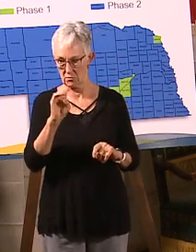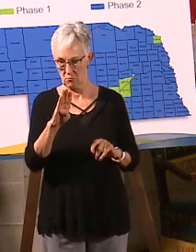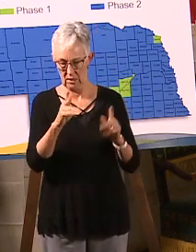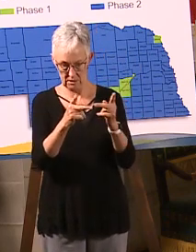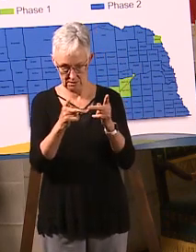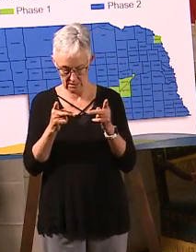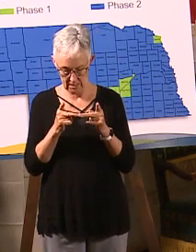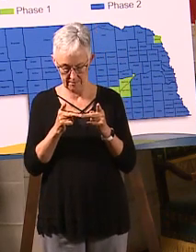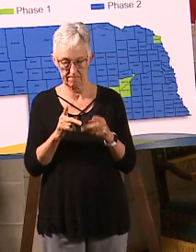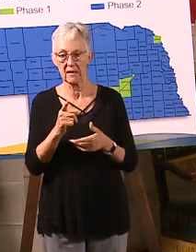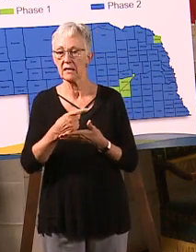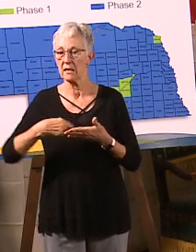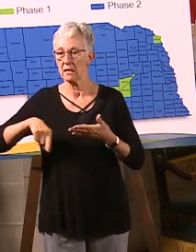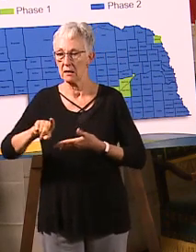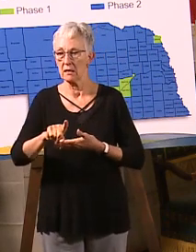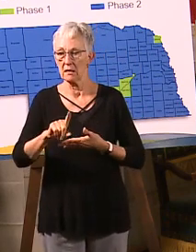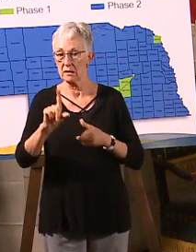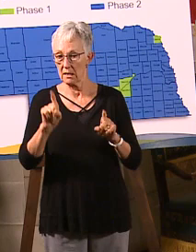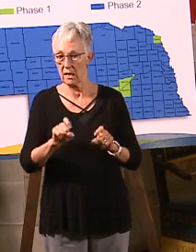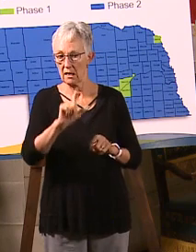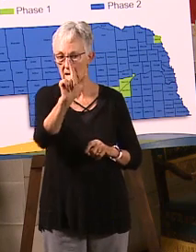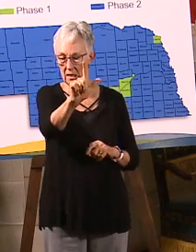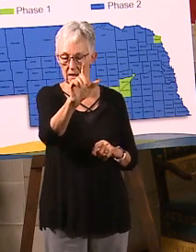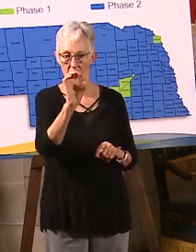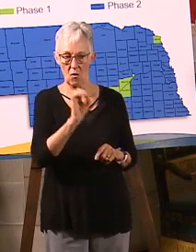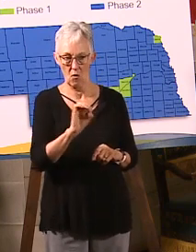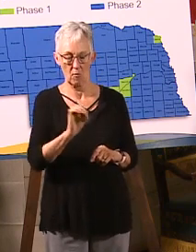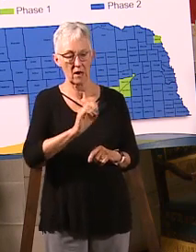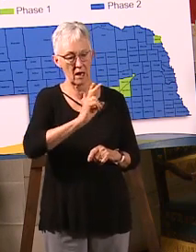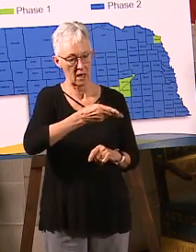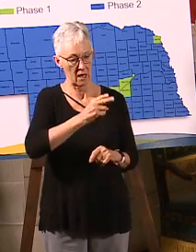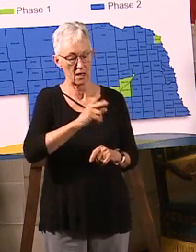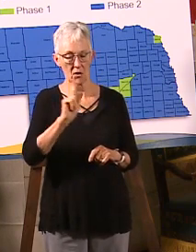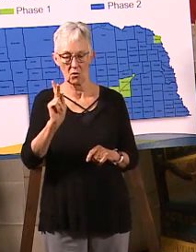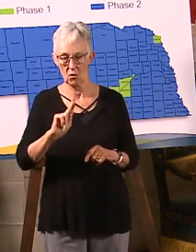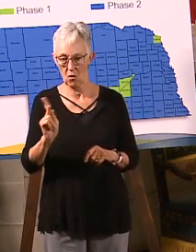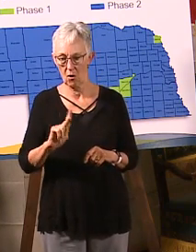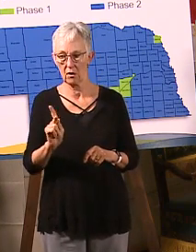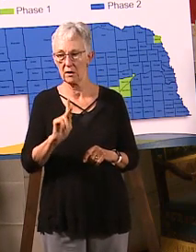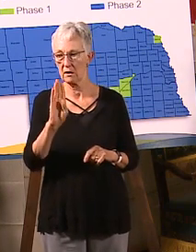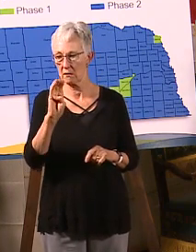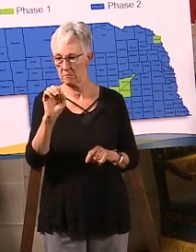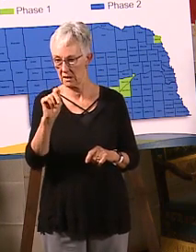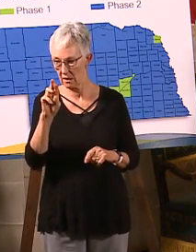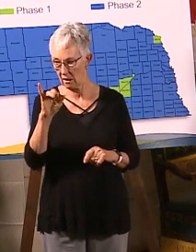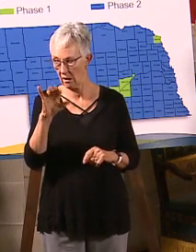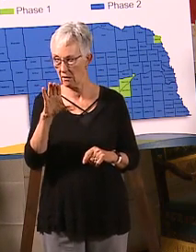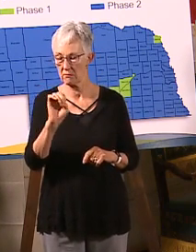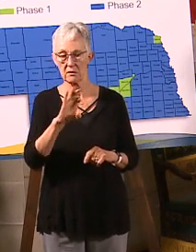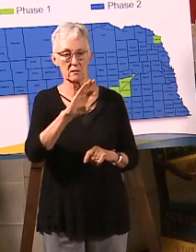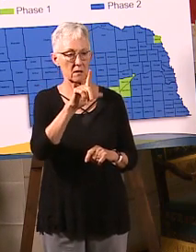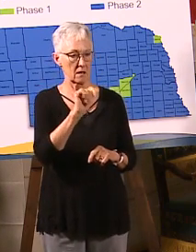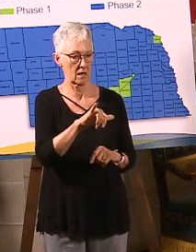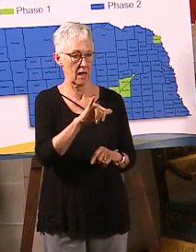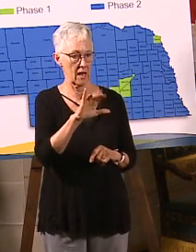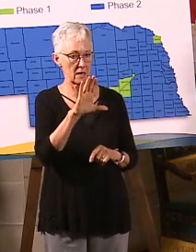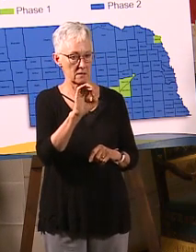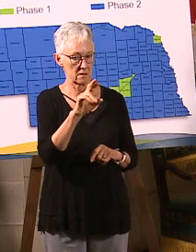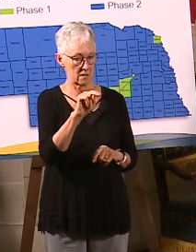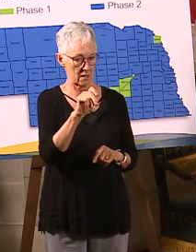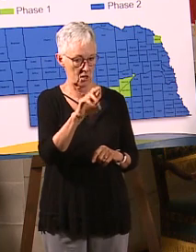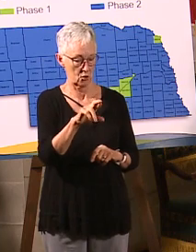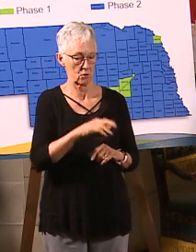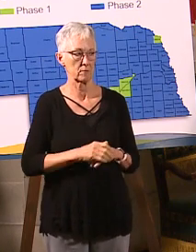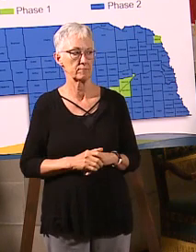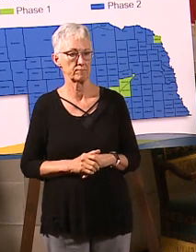be in Lincoln, Omaha, Hastings, Kearney, York, Seward, Beatrice, and Clay Center. So again, please continue to sign up.